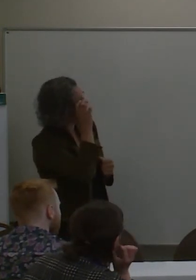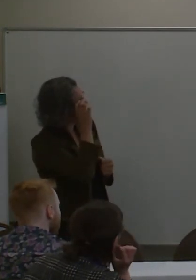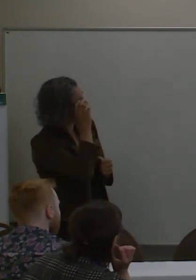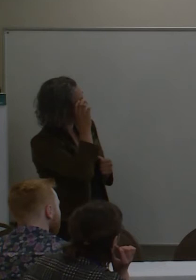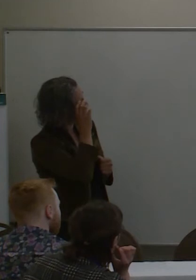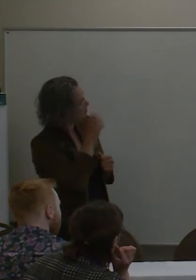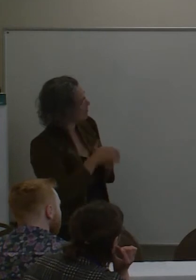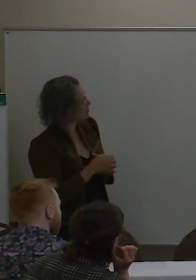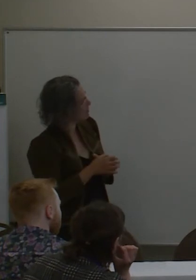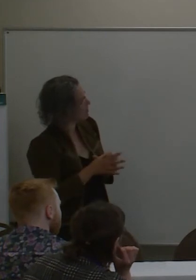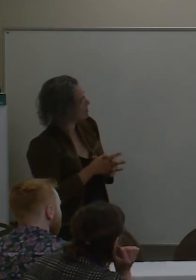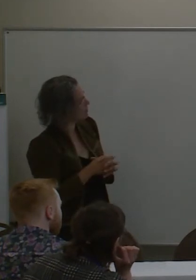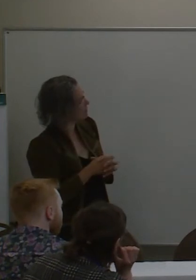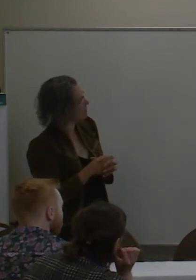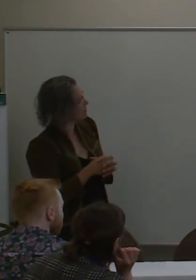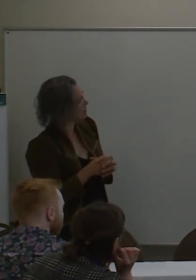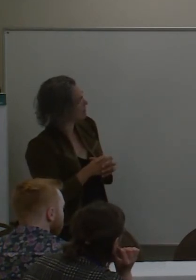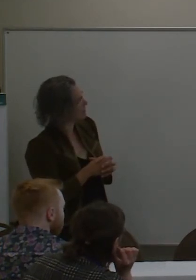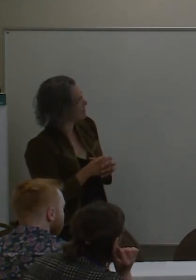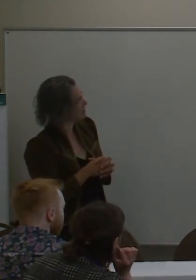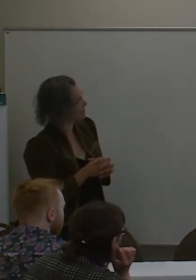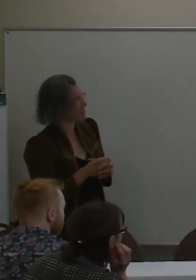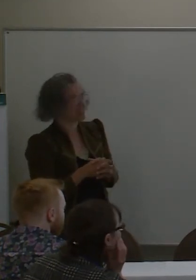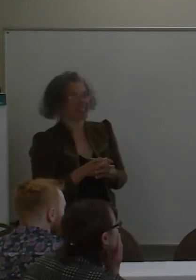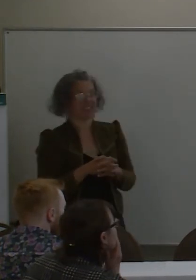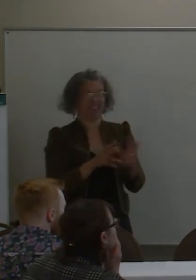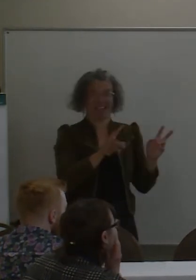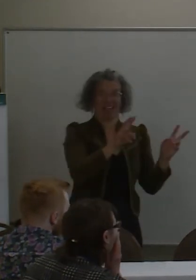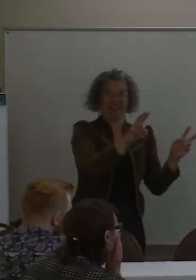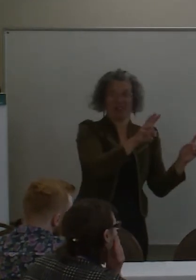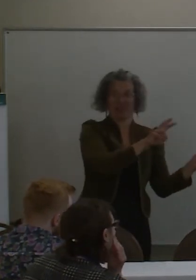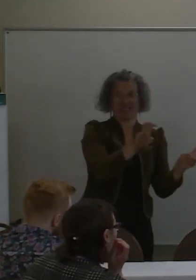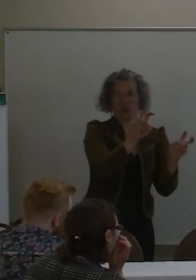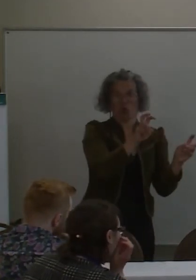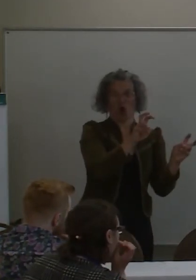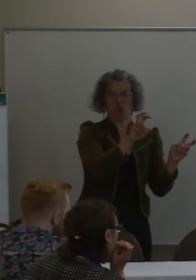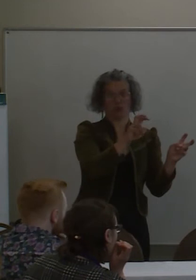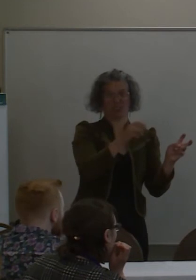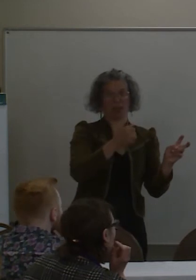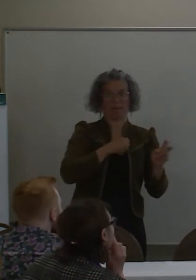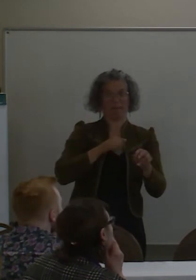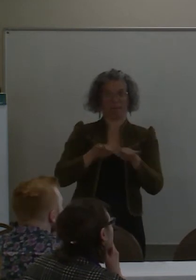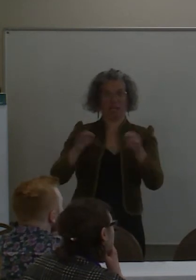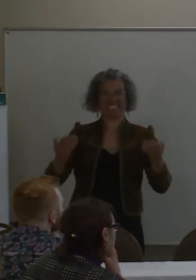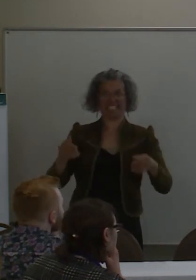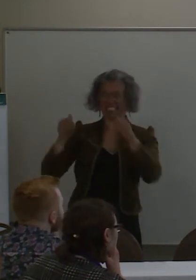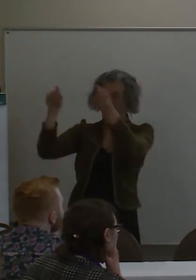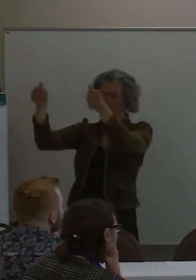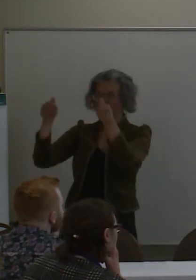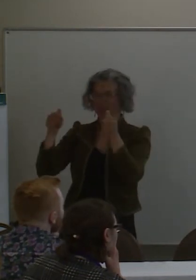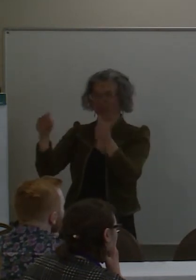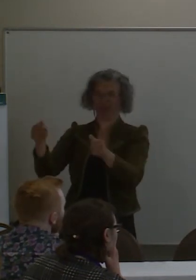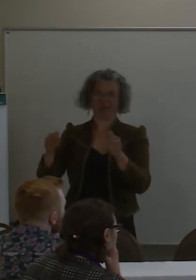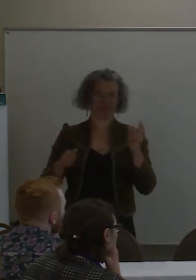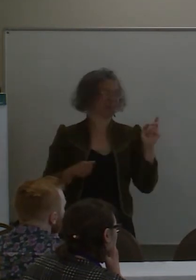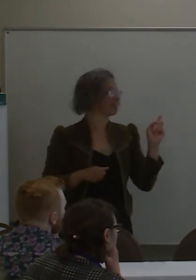So this is something that's hanging above my desk right now. It's been making the rounds on Twitter. So how much are we hurting ourselves or missing out by failing